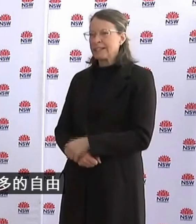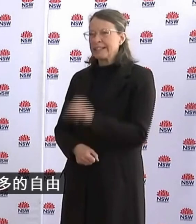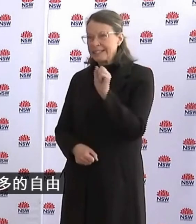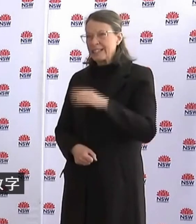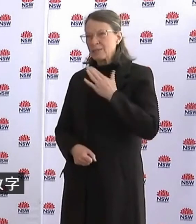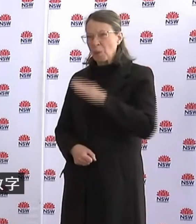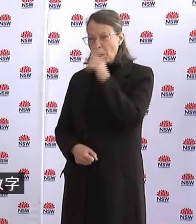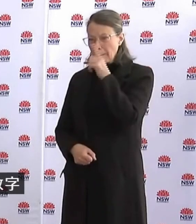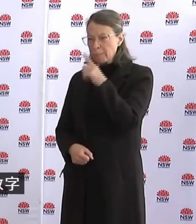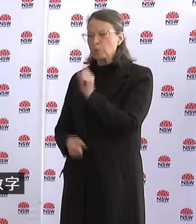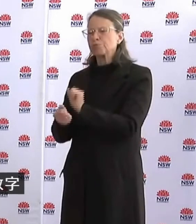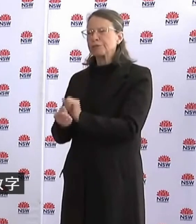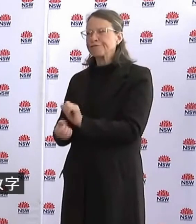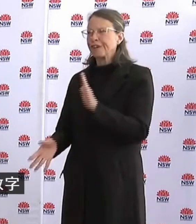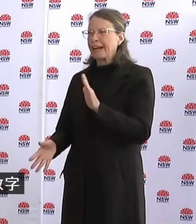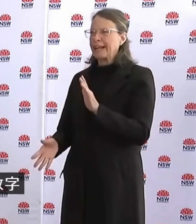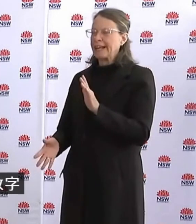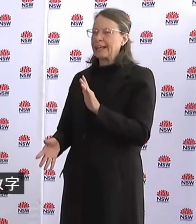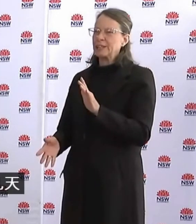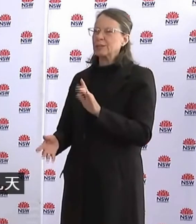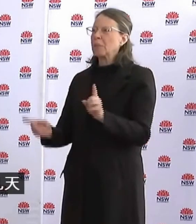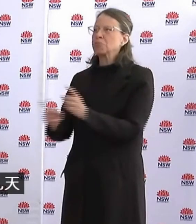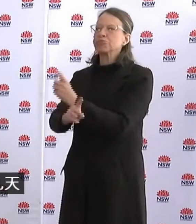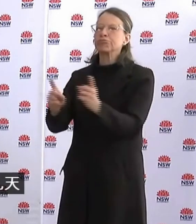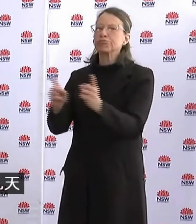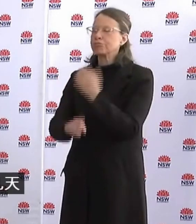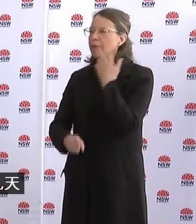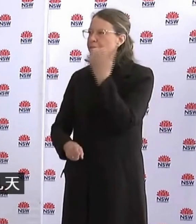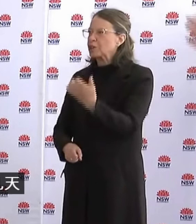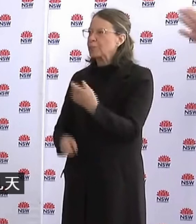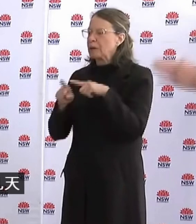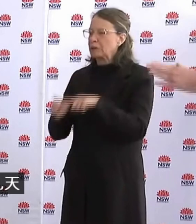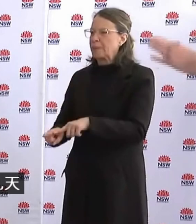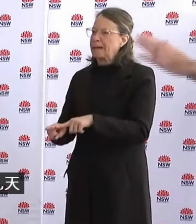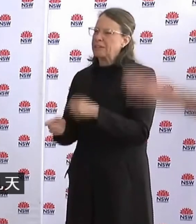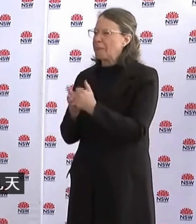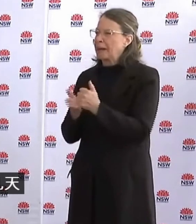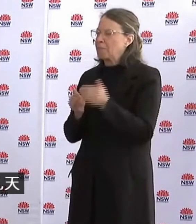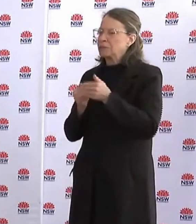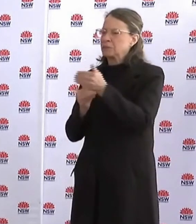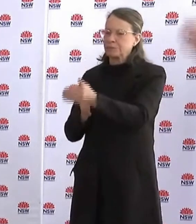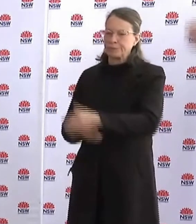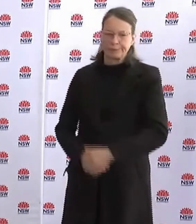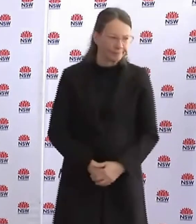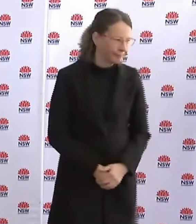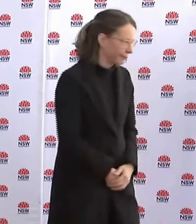possible moving forward as well. But that will depend on what the figures look like in the next few days. Premier.